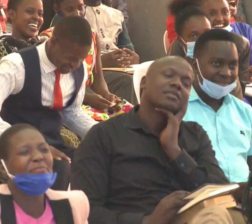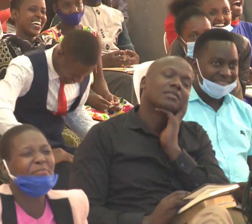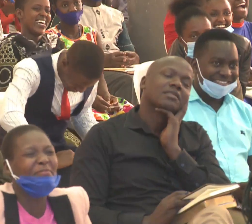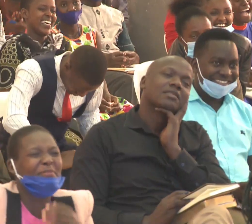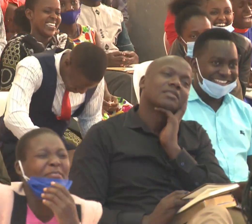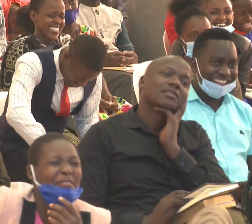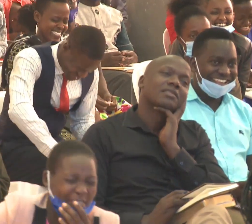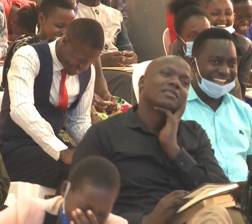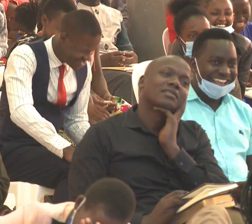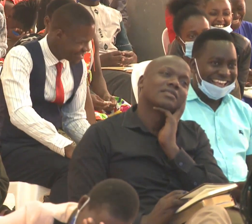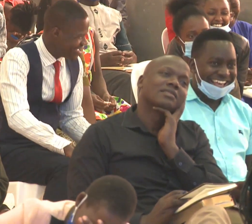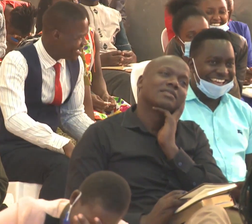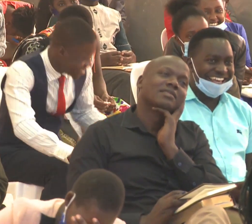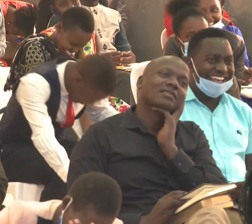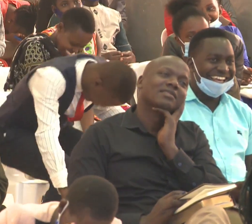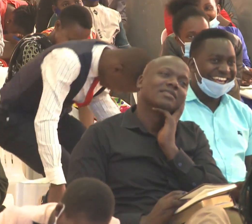tukwebaza.